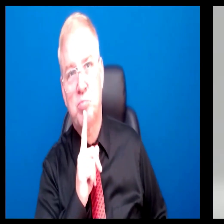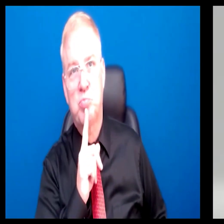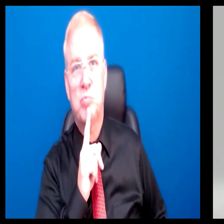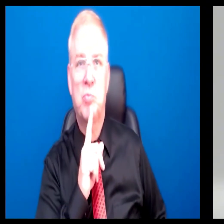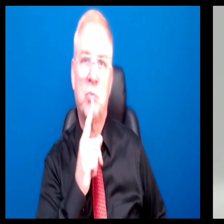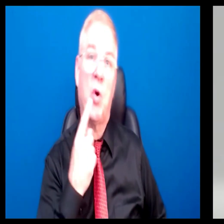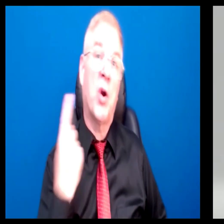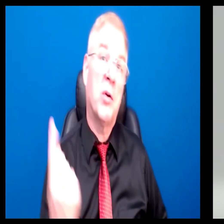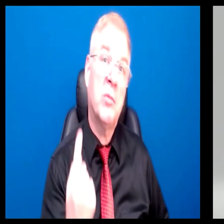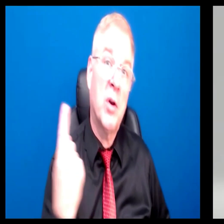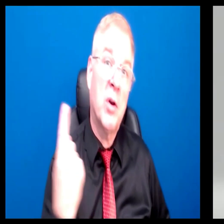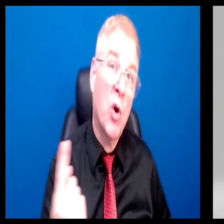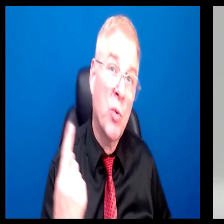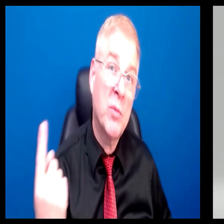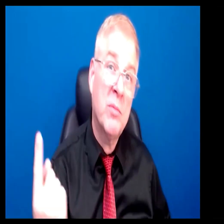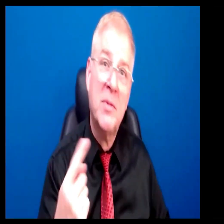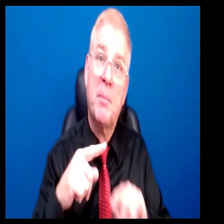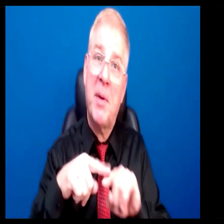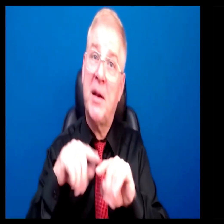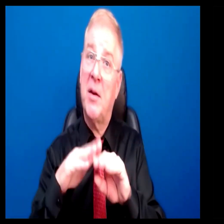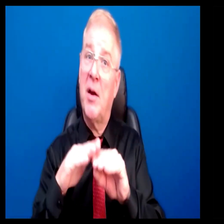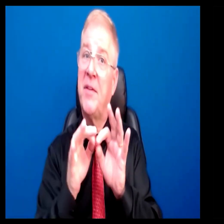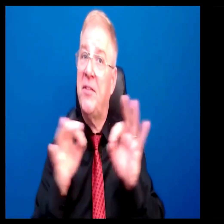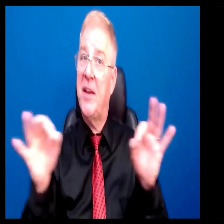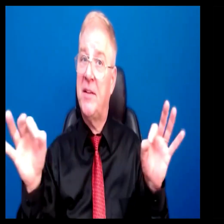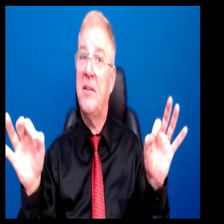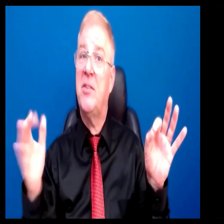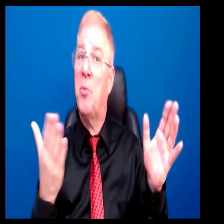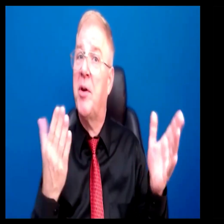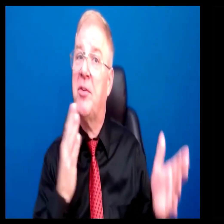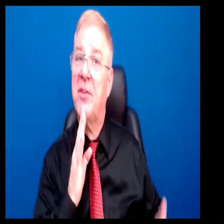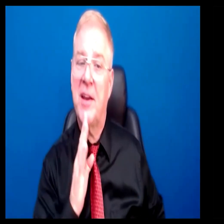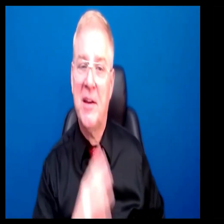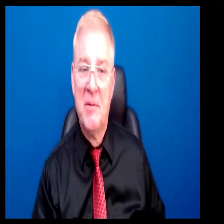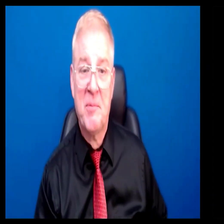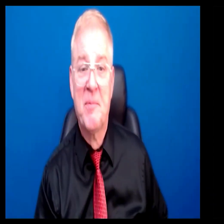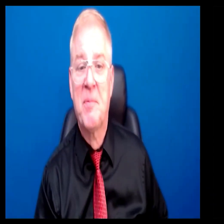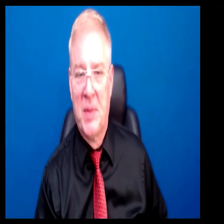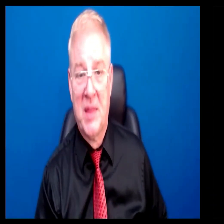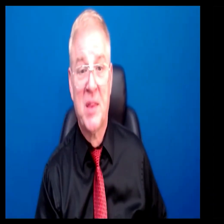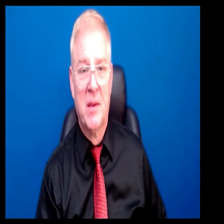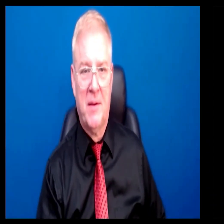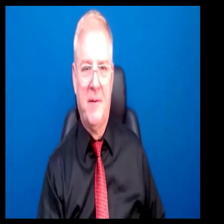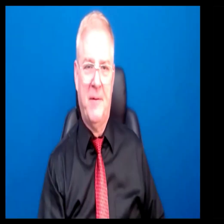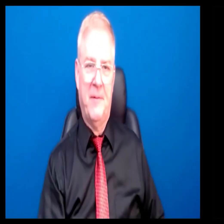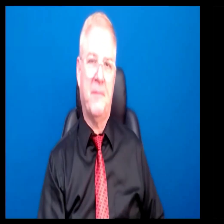Loan or loan, depending on the sentence of what you're saying.